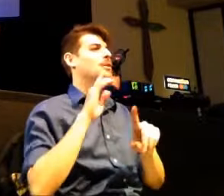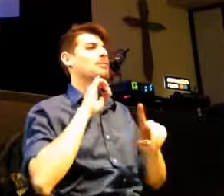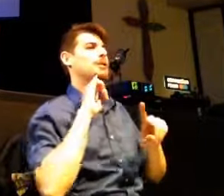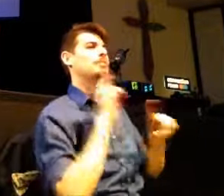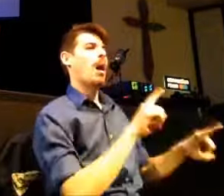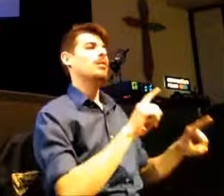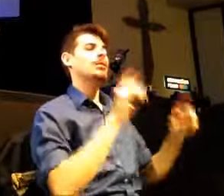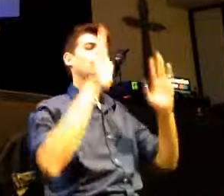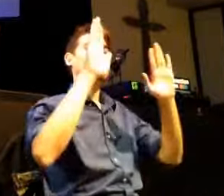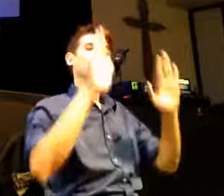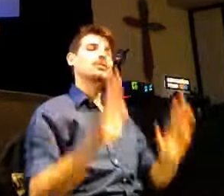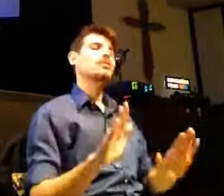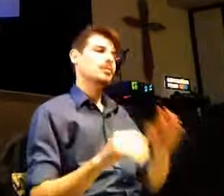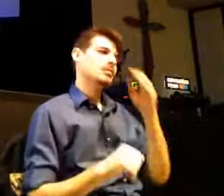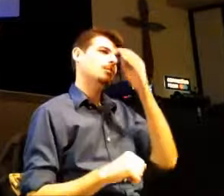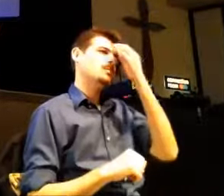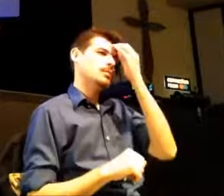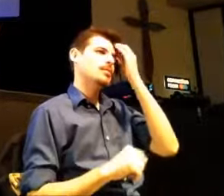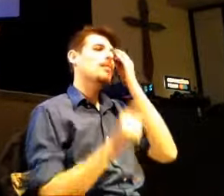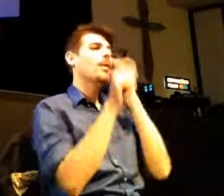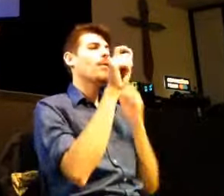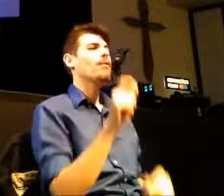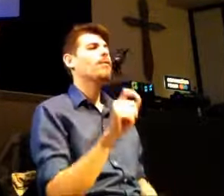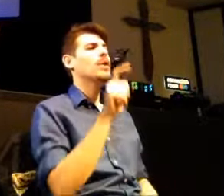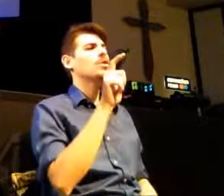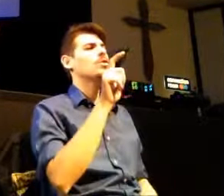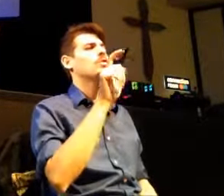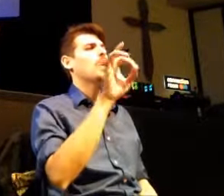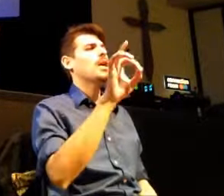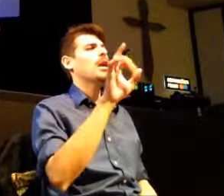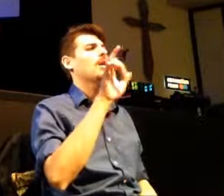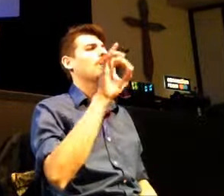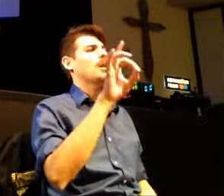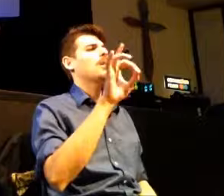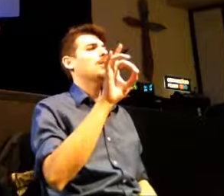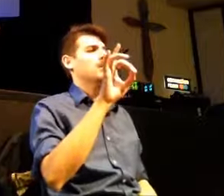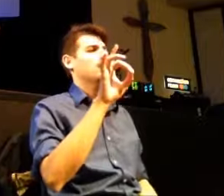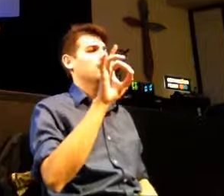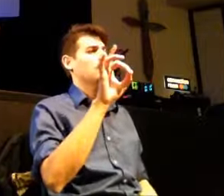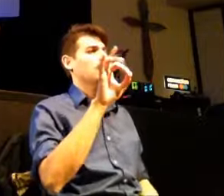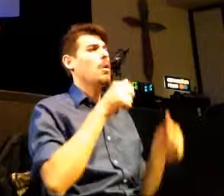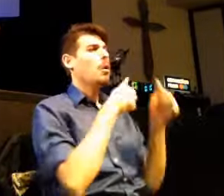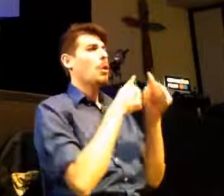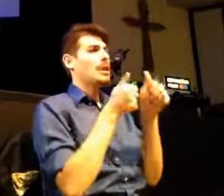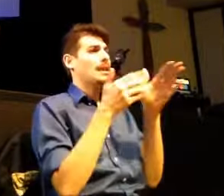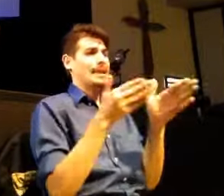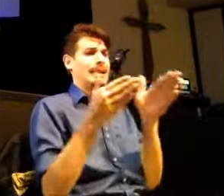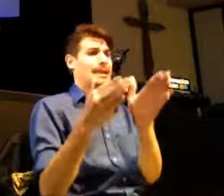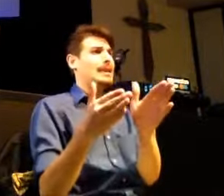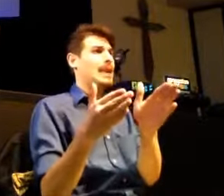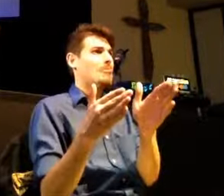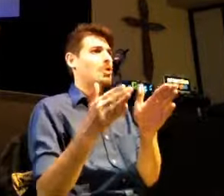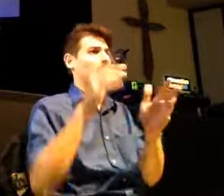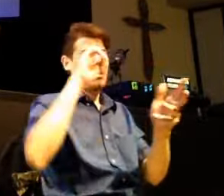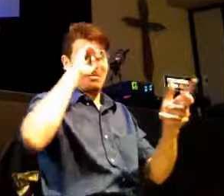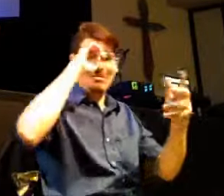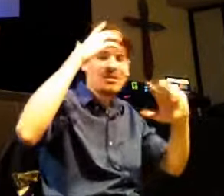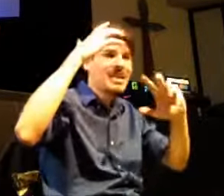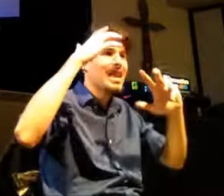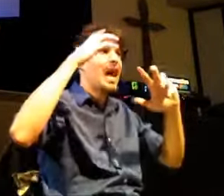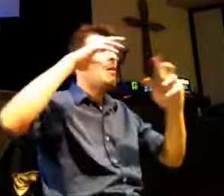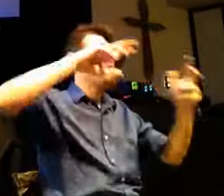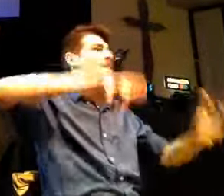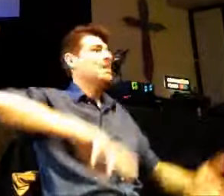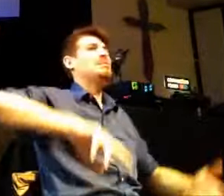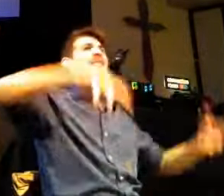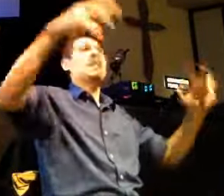passage here. Look at verse 28. Here's how he responds. Everyone is terrified. They're crying out. This is chaos on this little